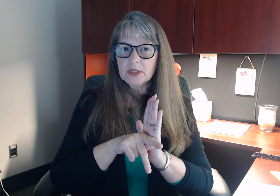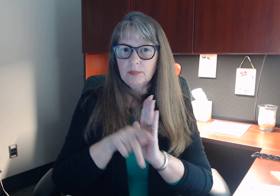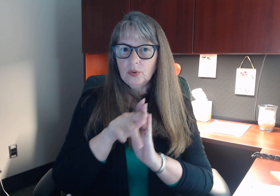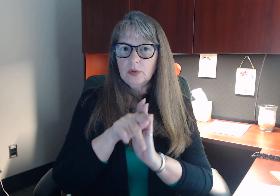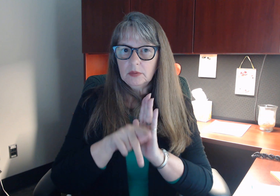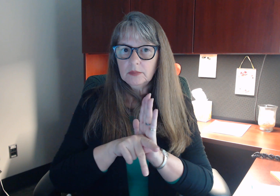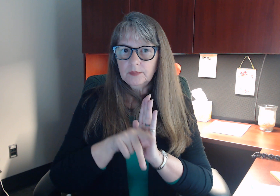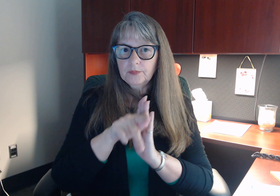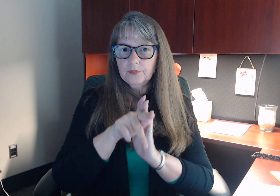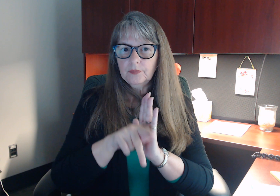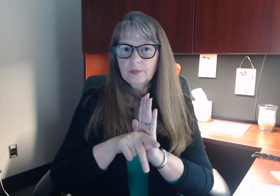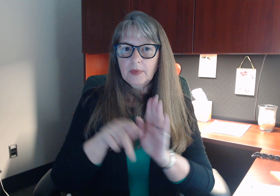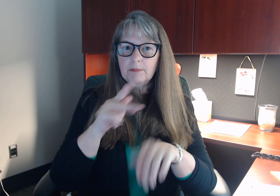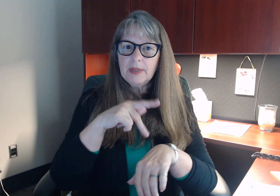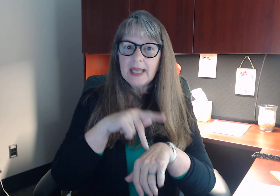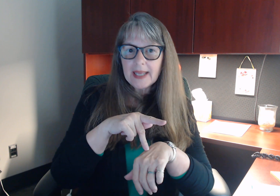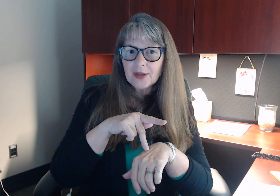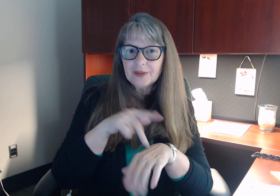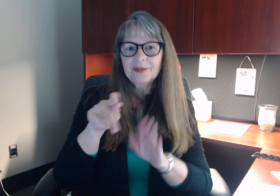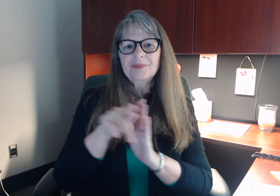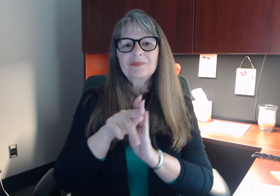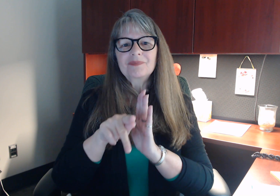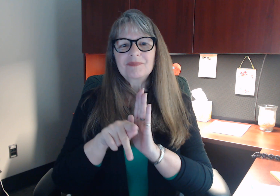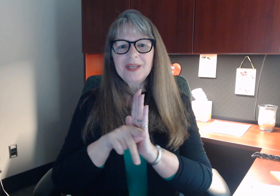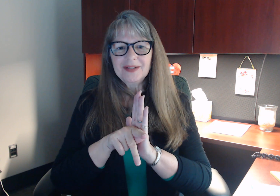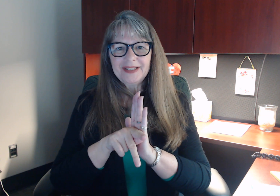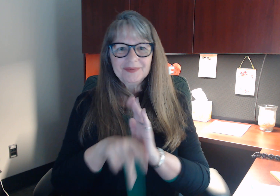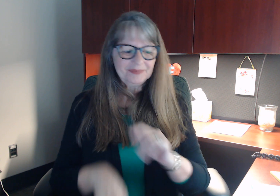principal. P-A-L, P-L-E.